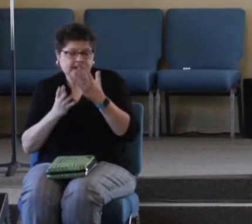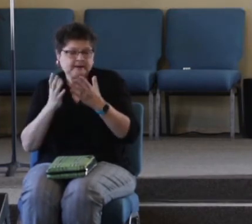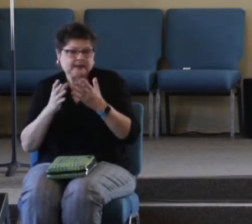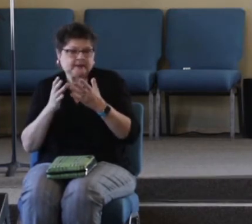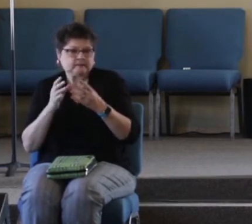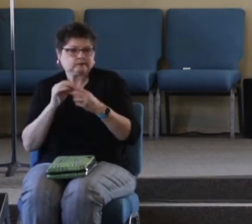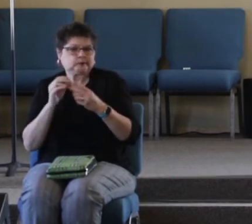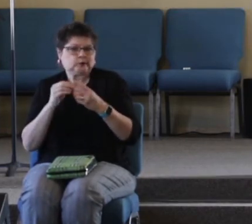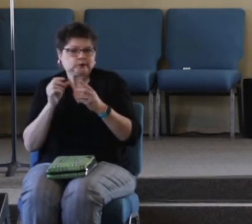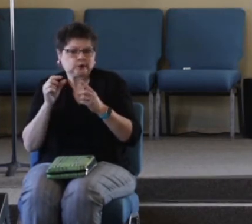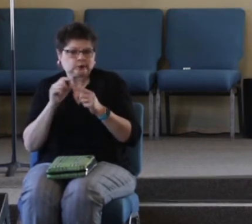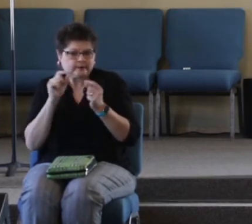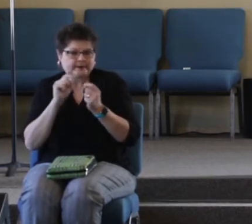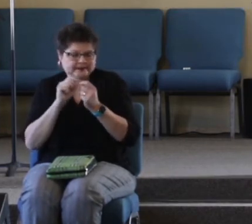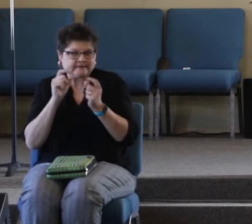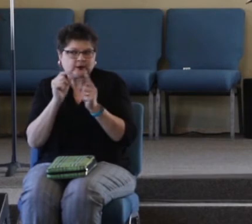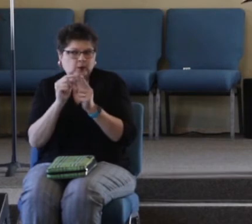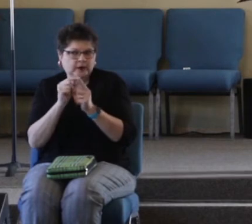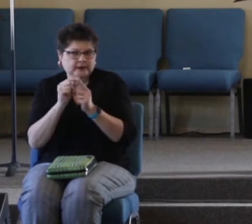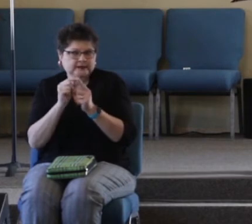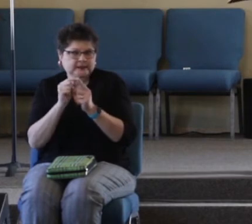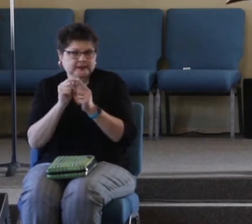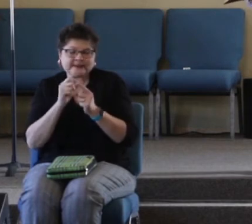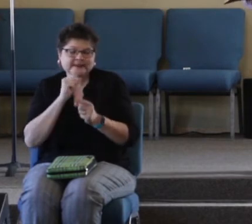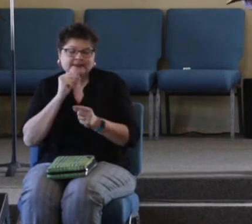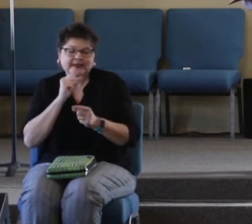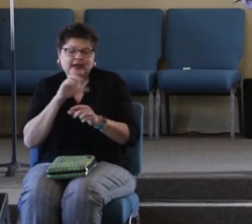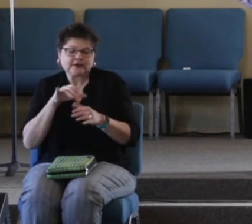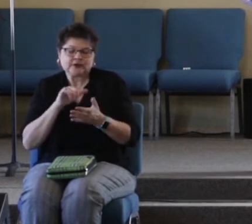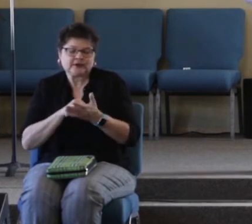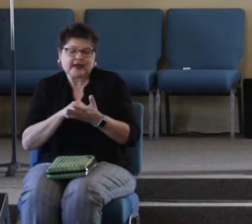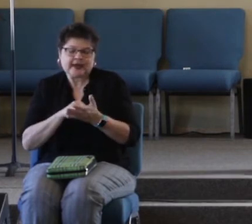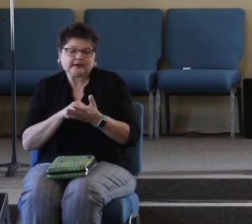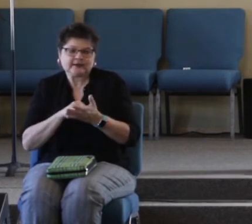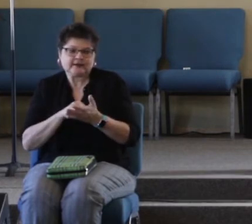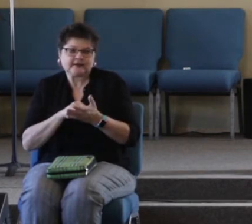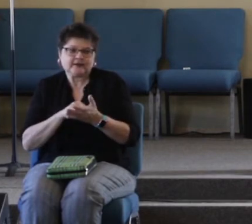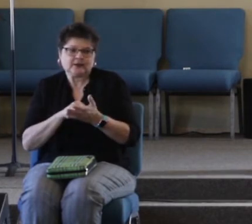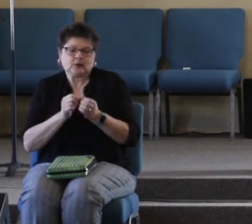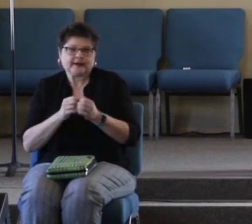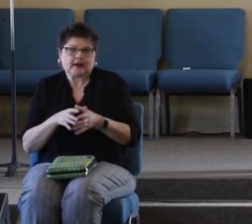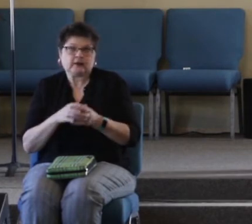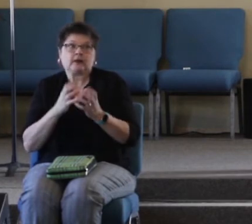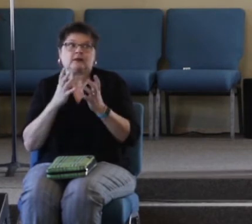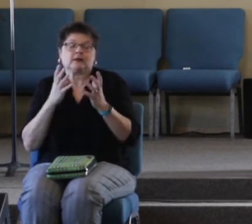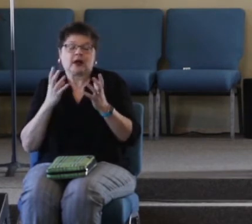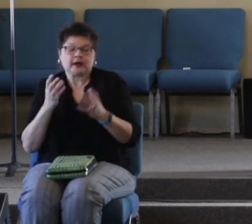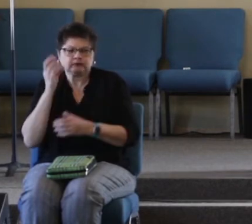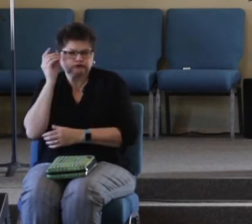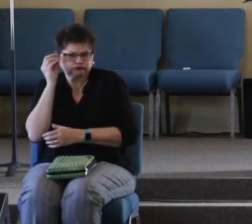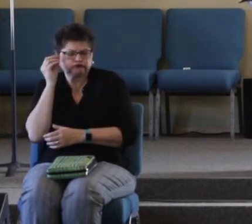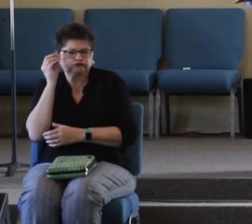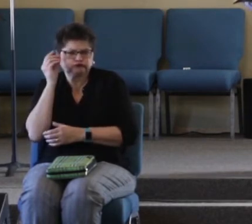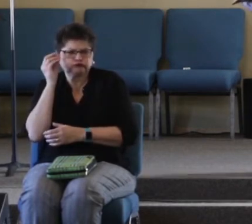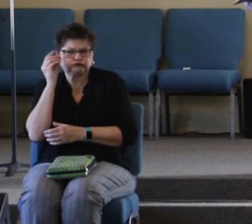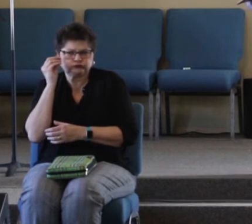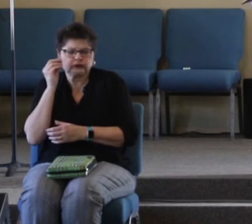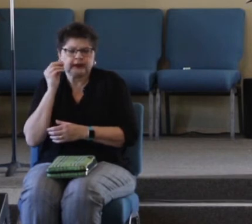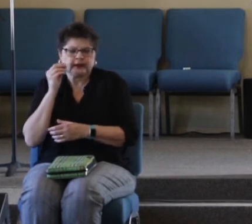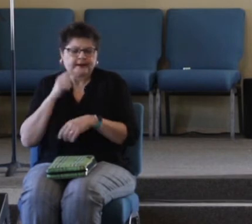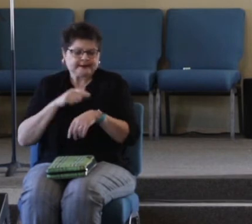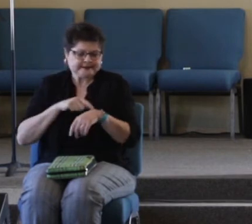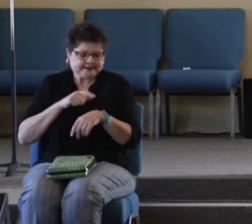words. Because I don't think he did so without much thought. Because the time frame is about